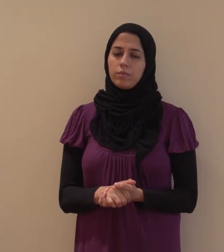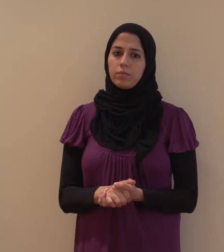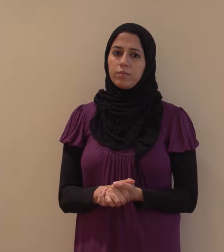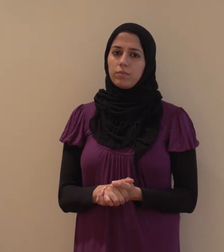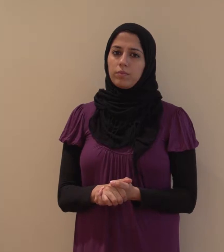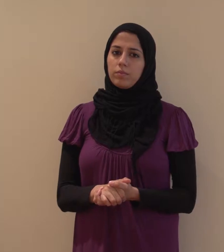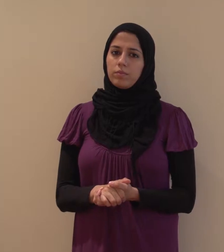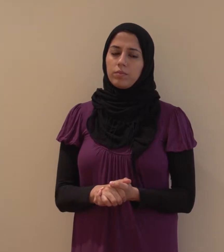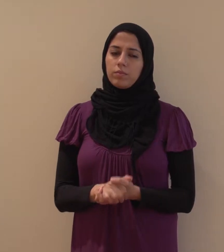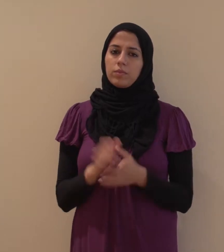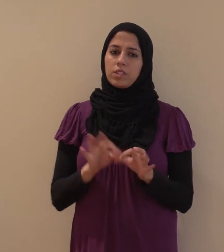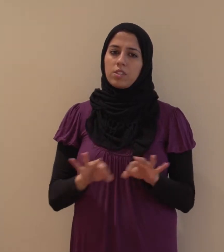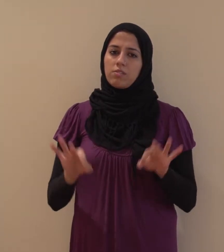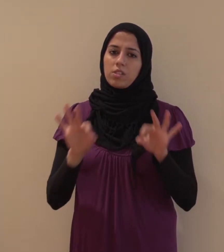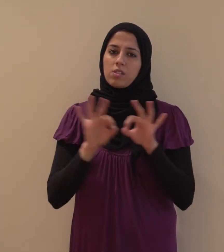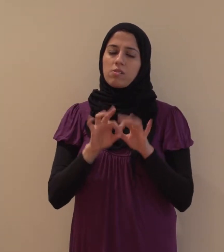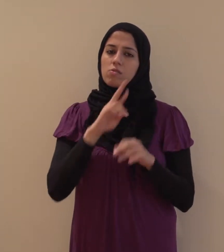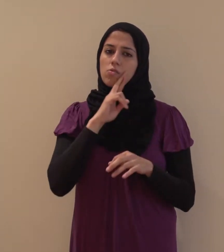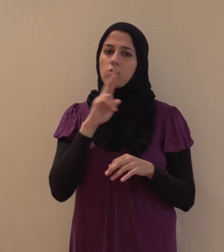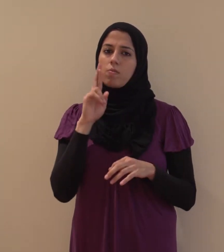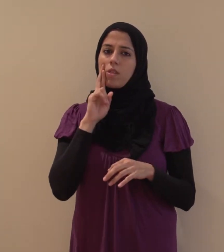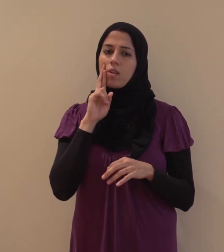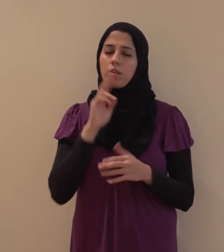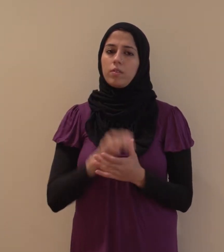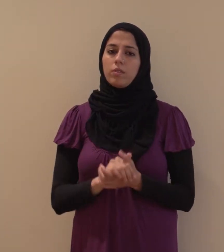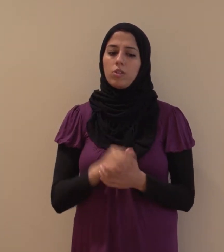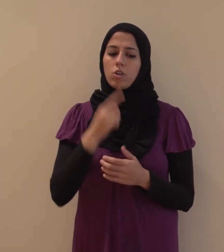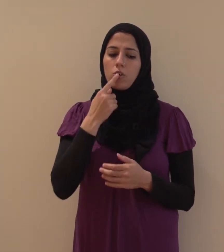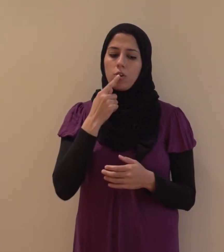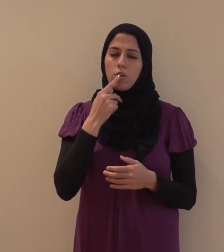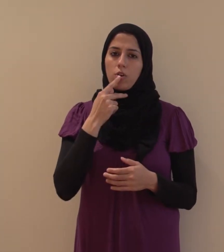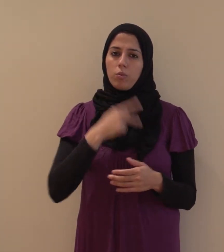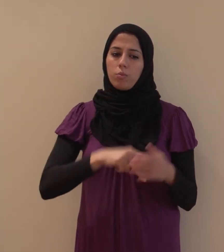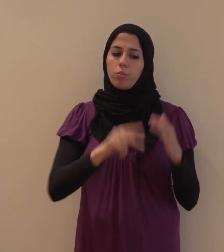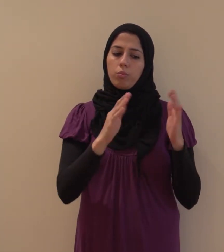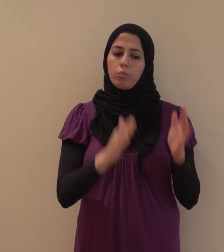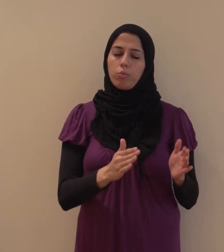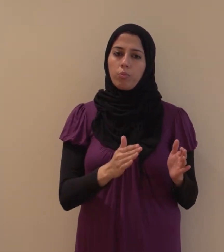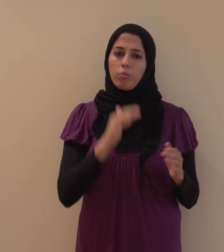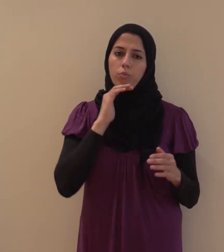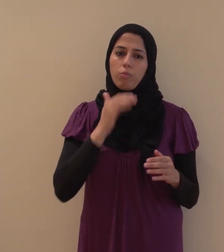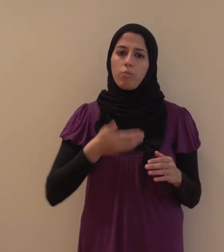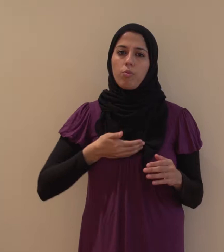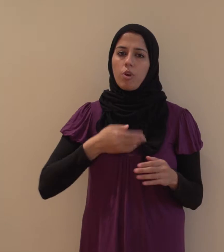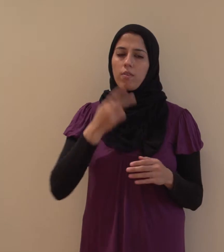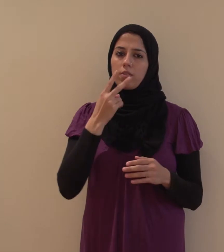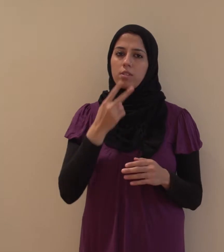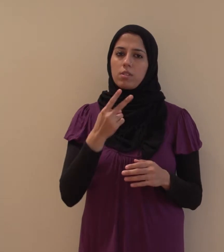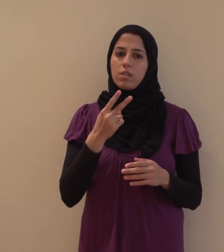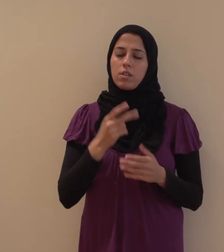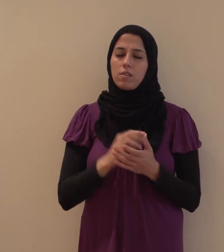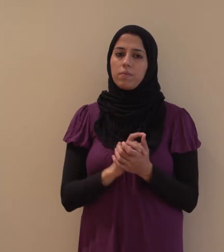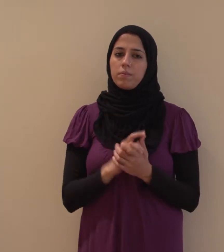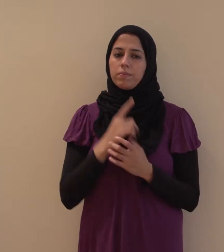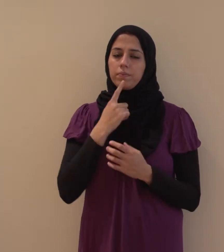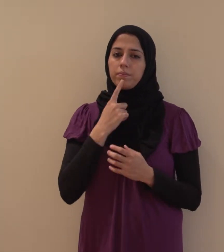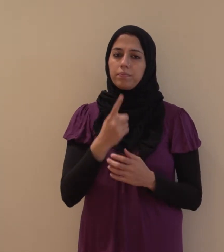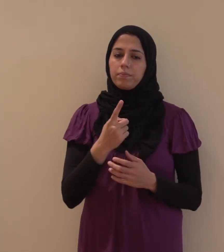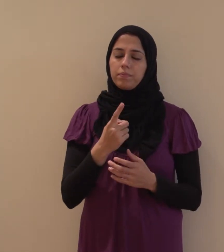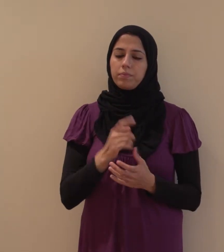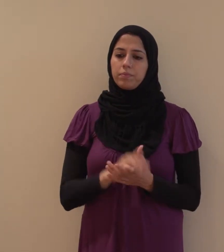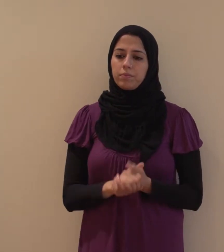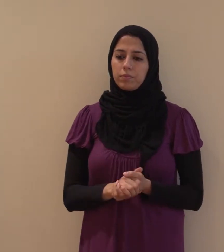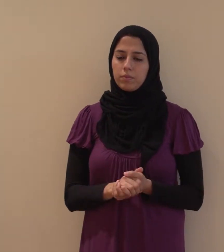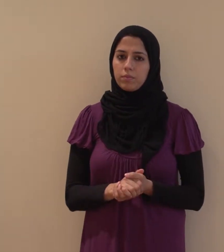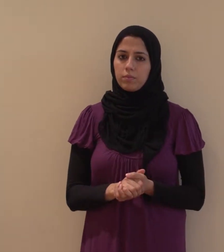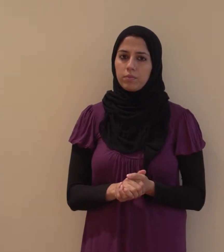of the month of Ramadan, that one time the Prophet sallallahu alayhi wa sallam ascended the pulpit, the minbar, And he said,